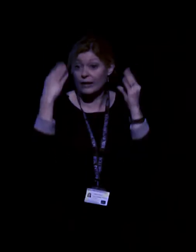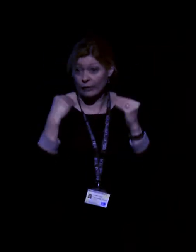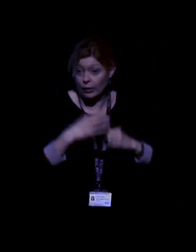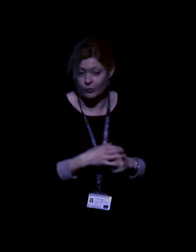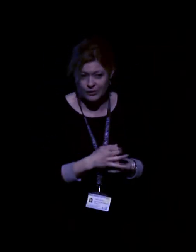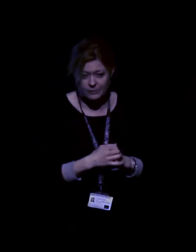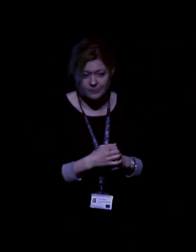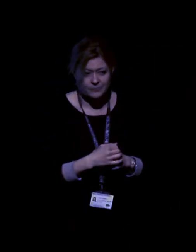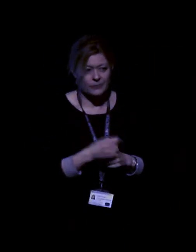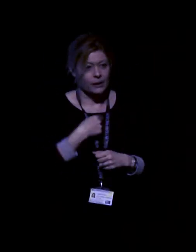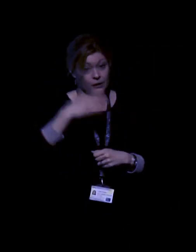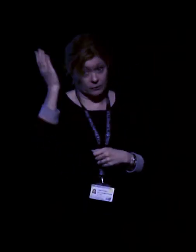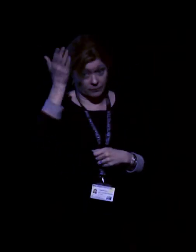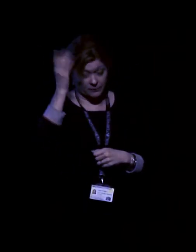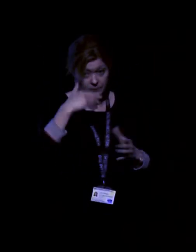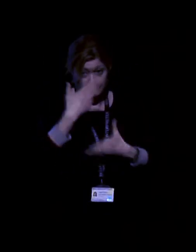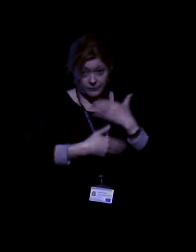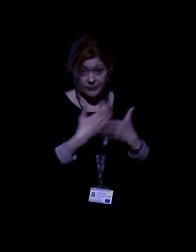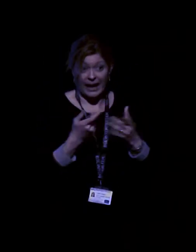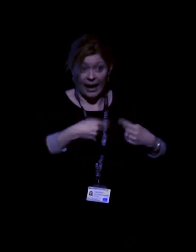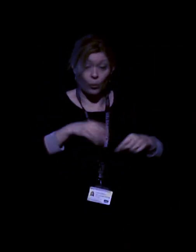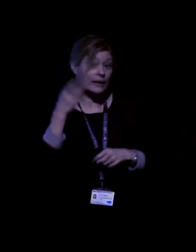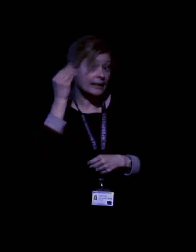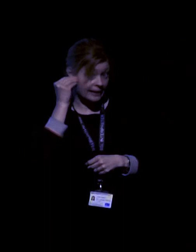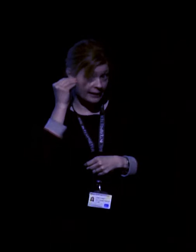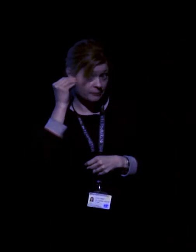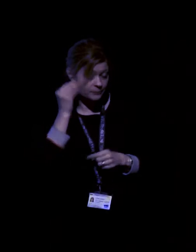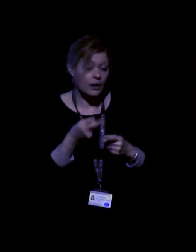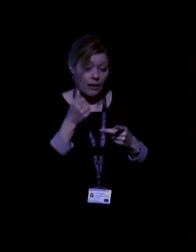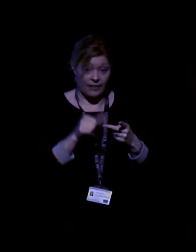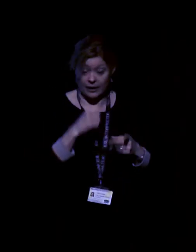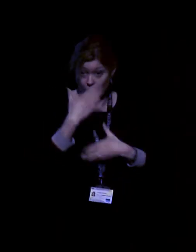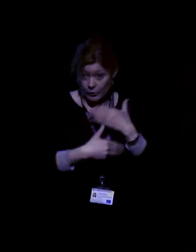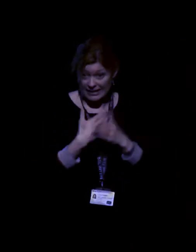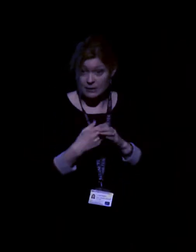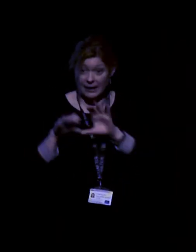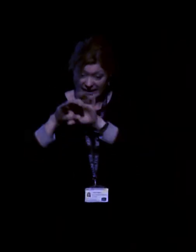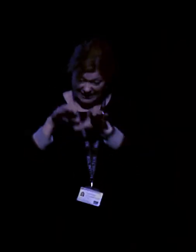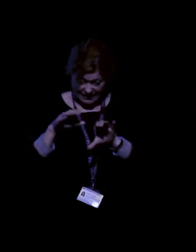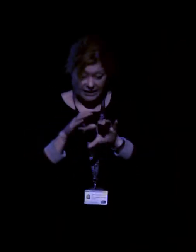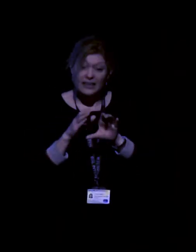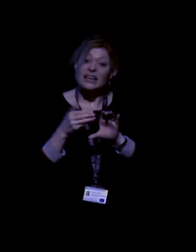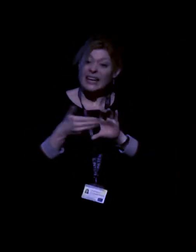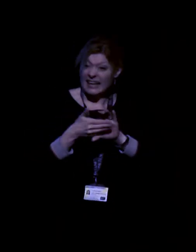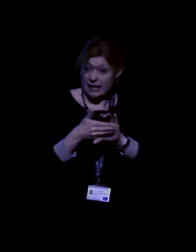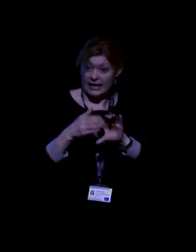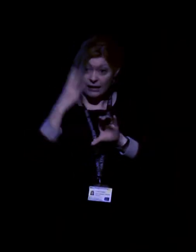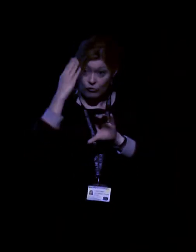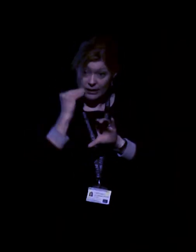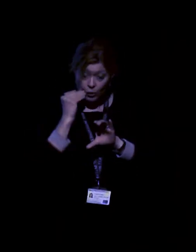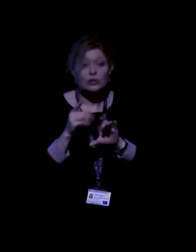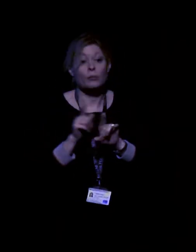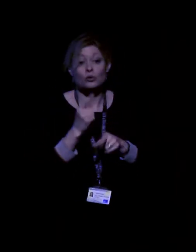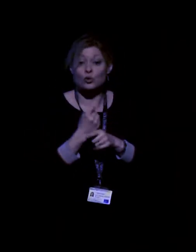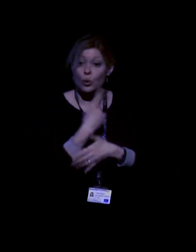I'm going to discuss how we hear. I'm going to then review inner ear hearing loss, talk about presbyacusis or hearing loss of